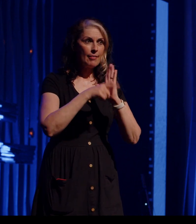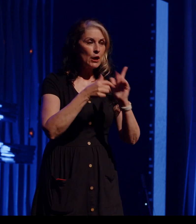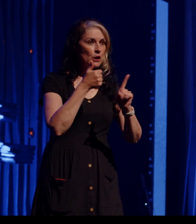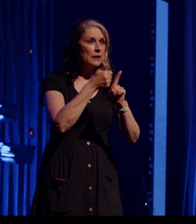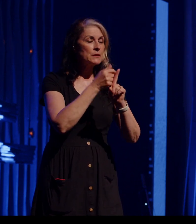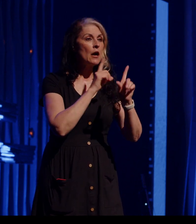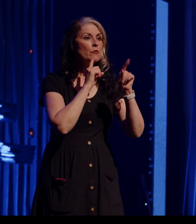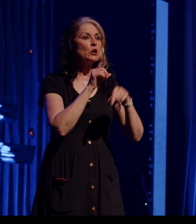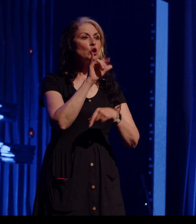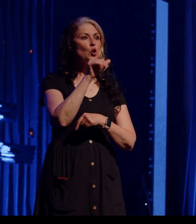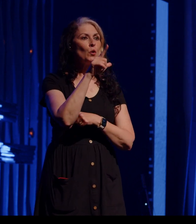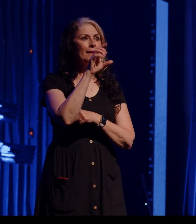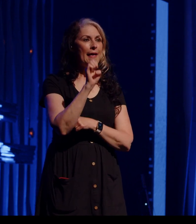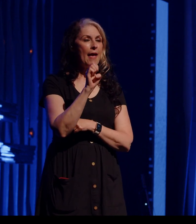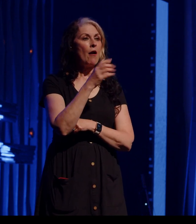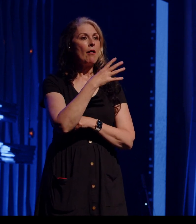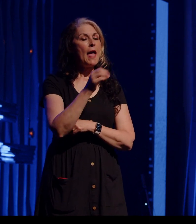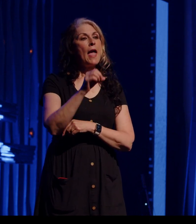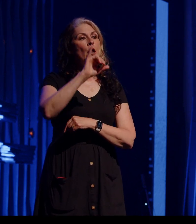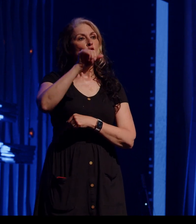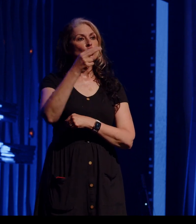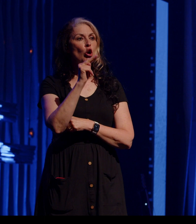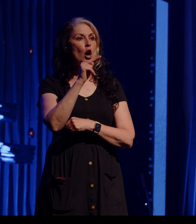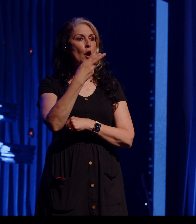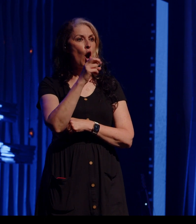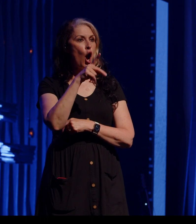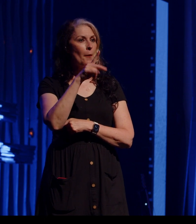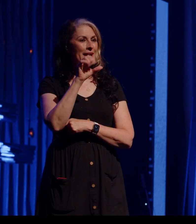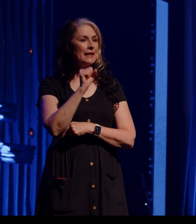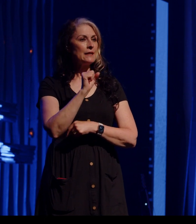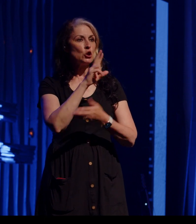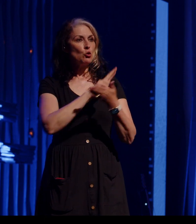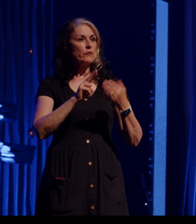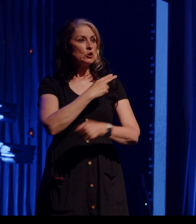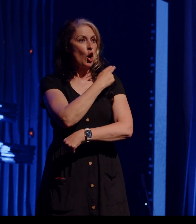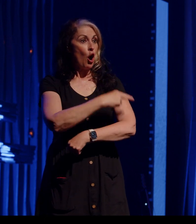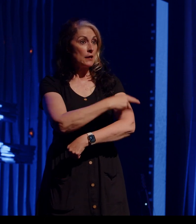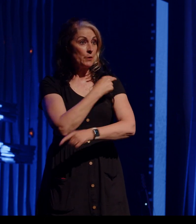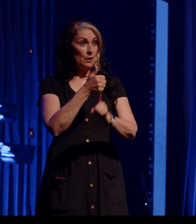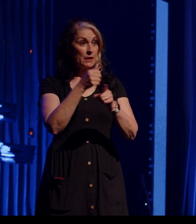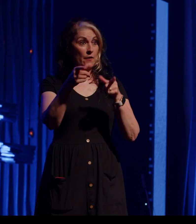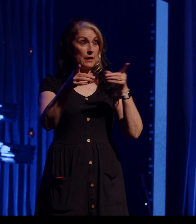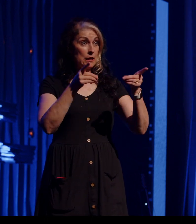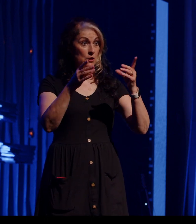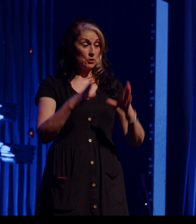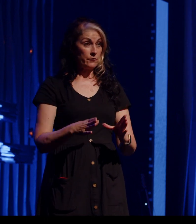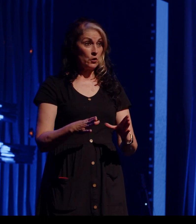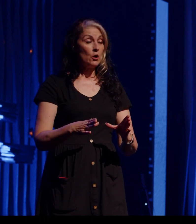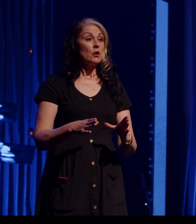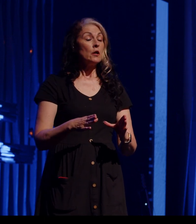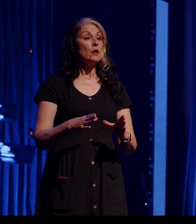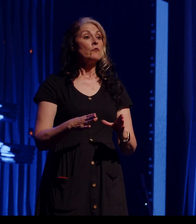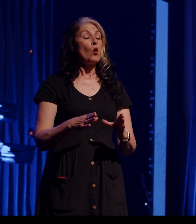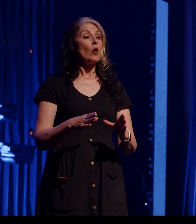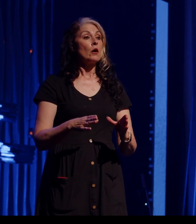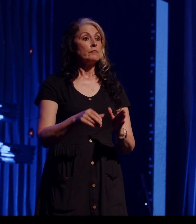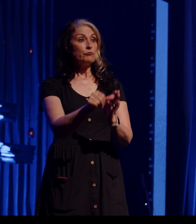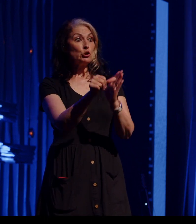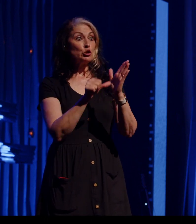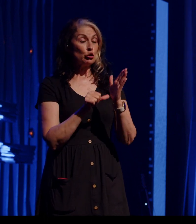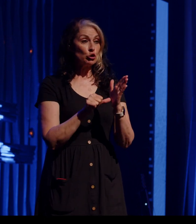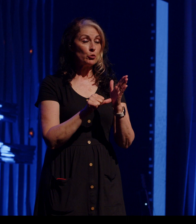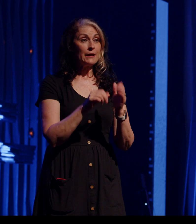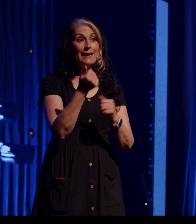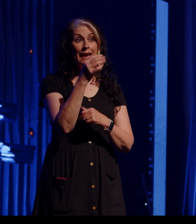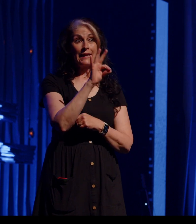took him to Yale and to Johns Hopkins University Hospital, where he worked as director of the neuropediatric surgery from